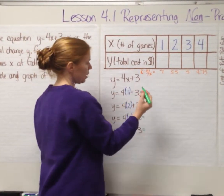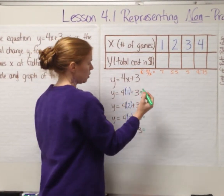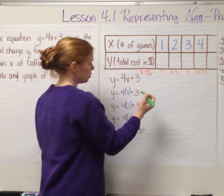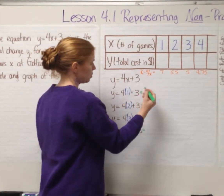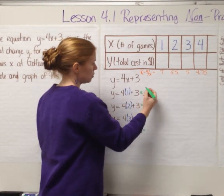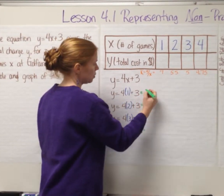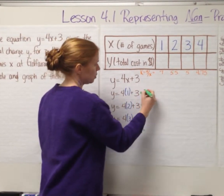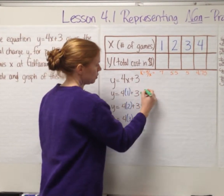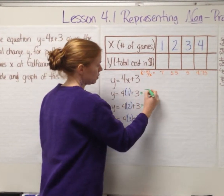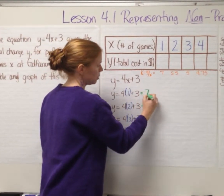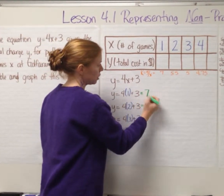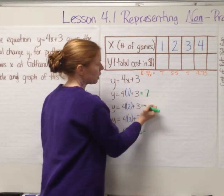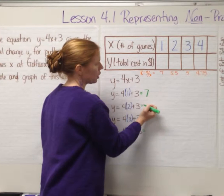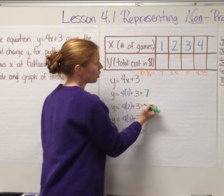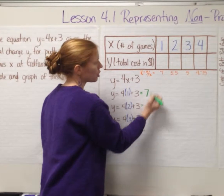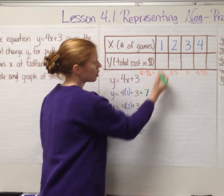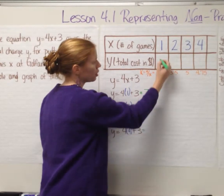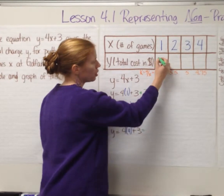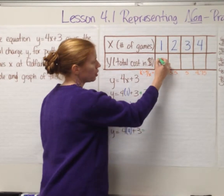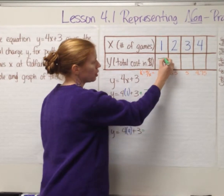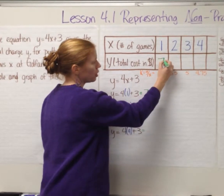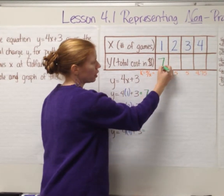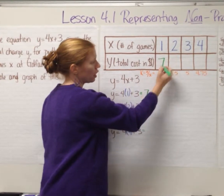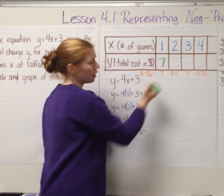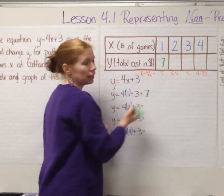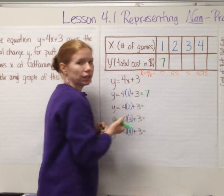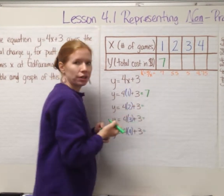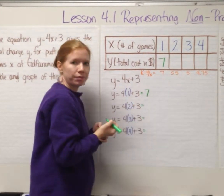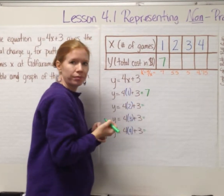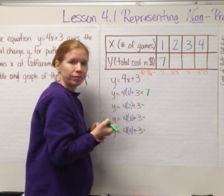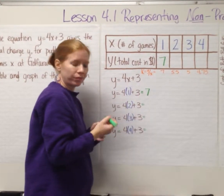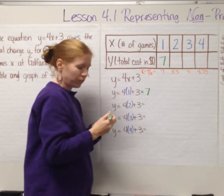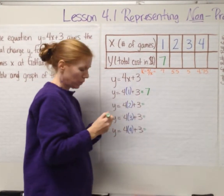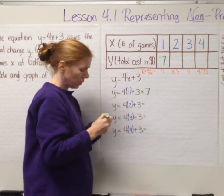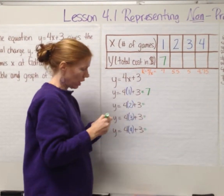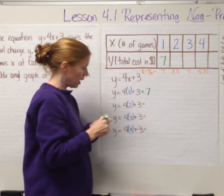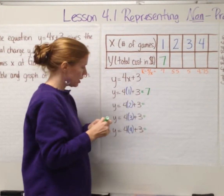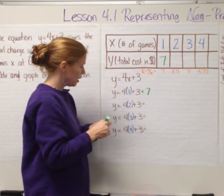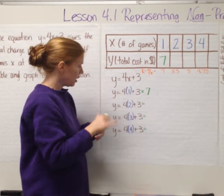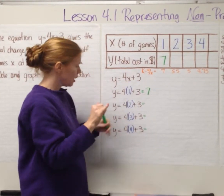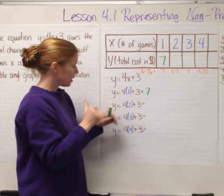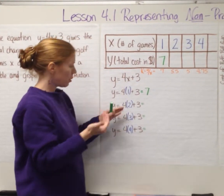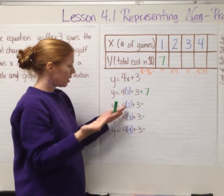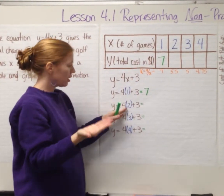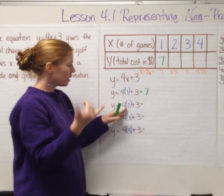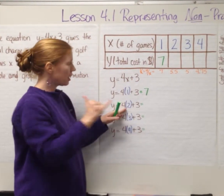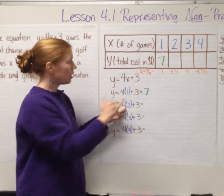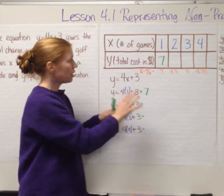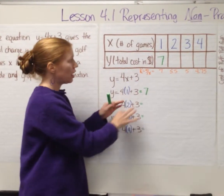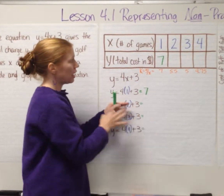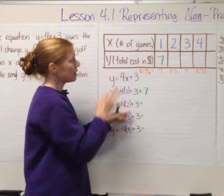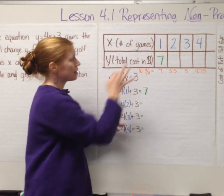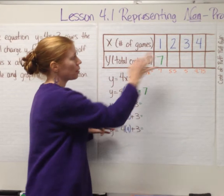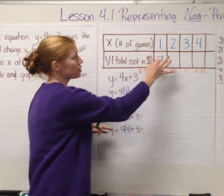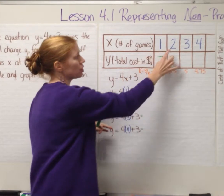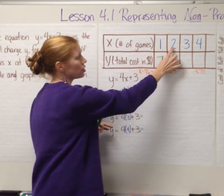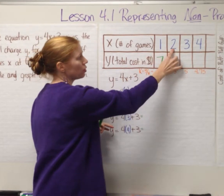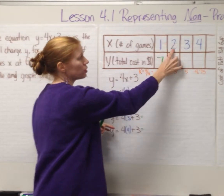down here and here. Okay, same thing again. I substitute